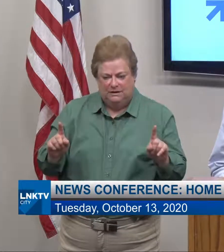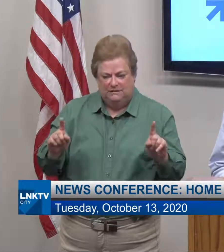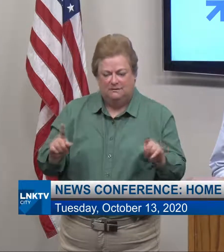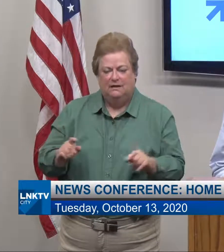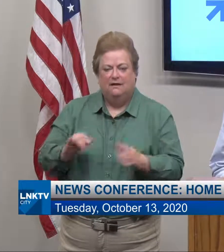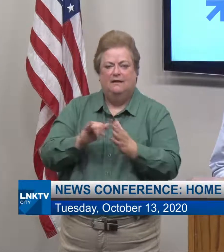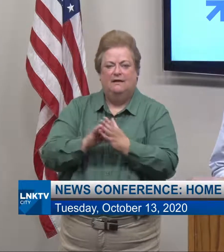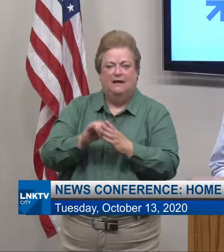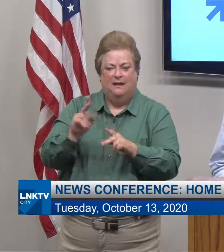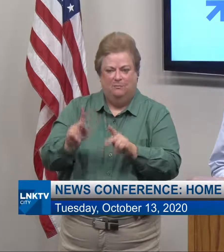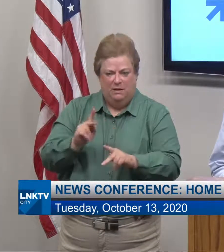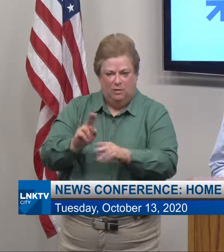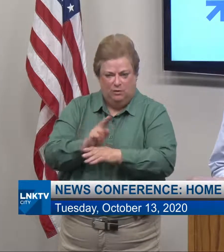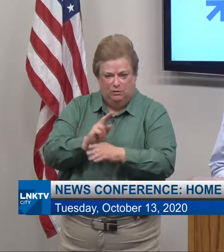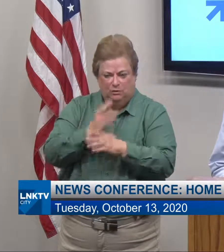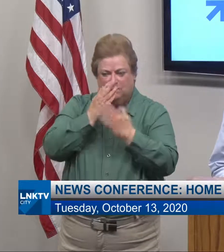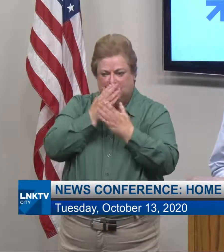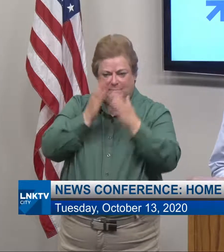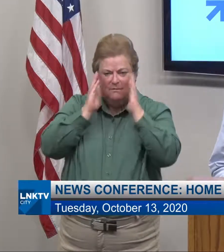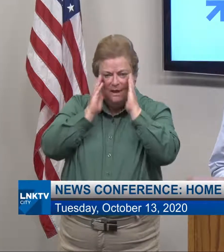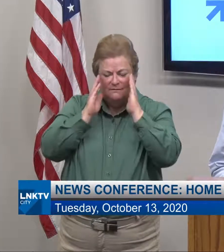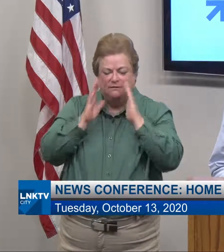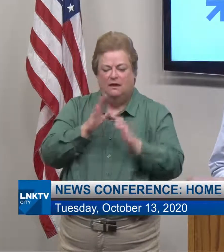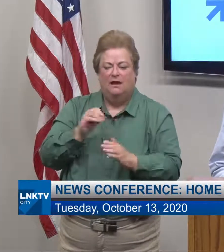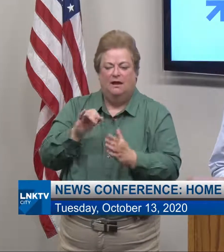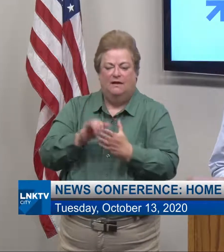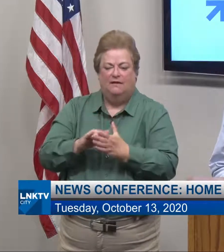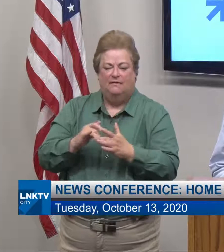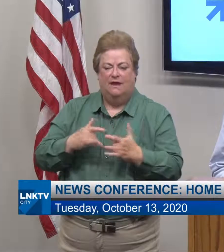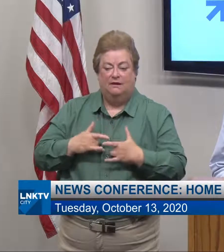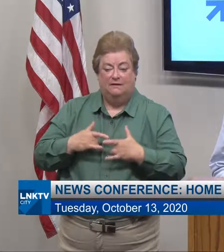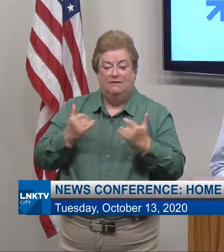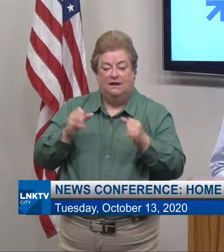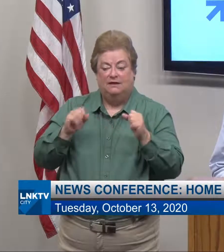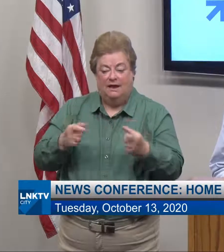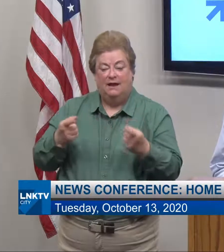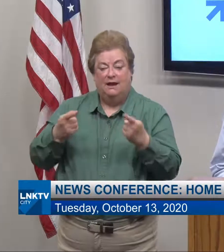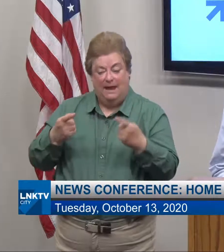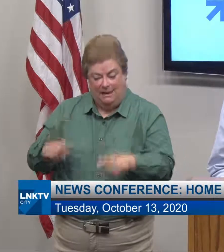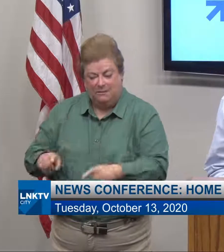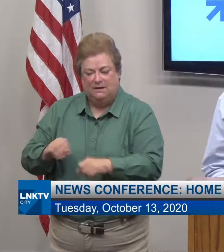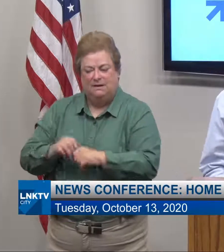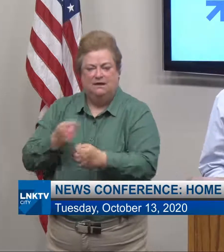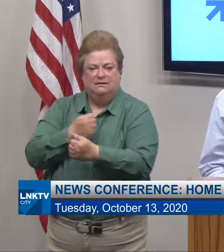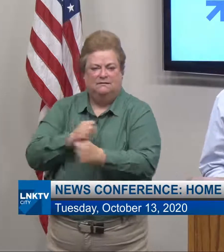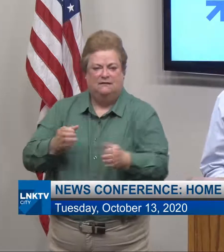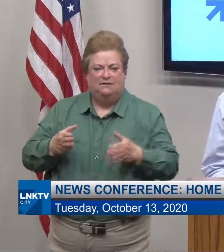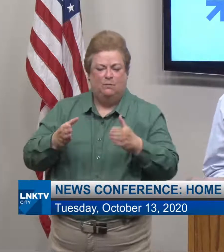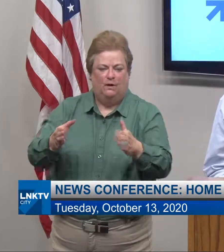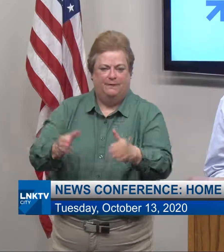masks are worn, and that this event can be carried off in a safe fashion.